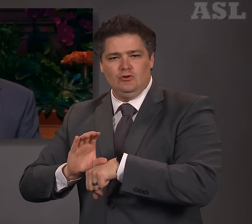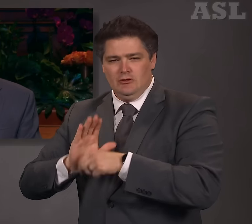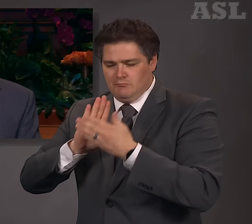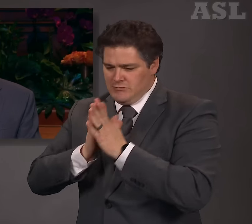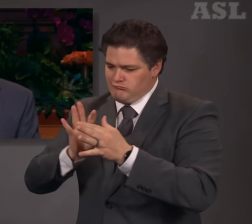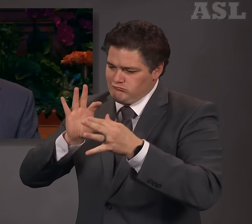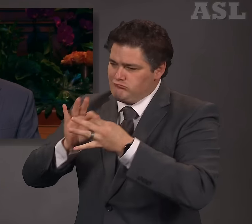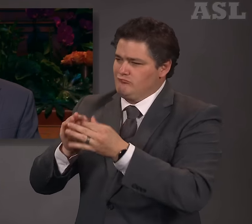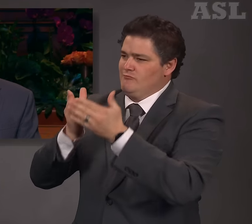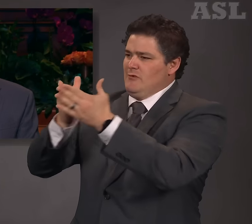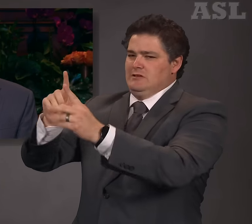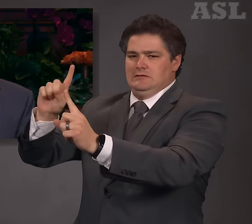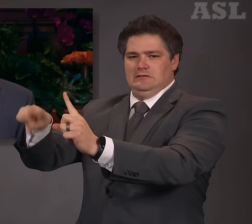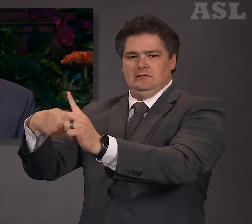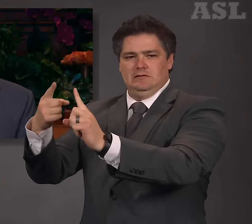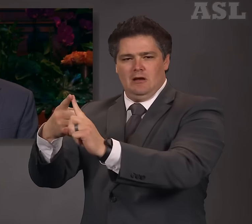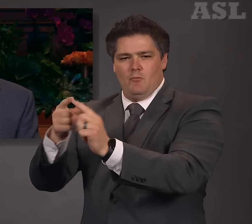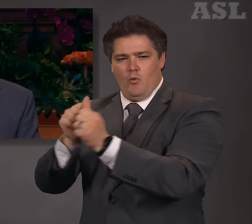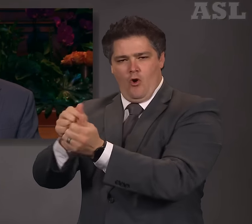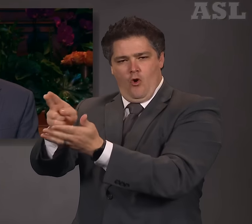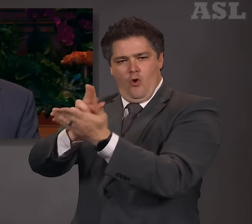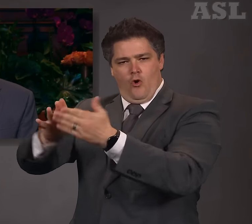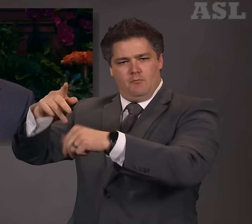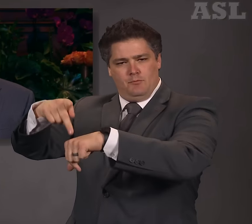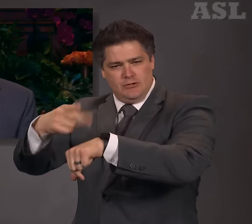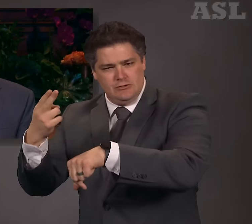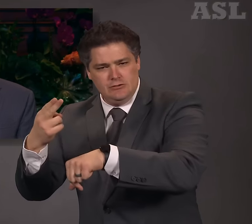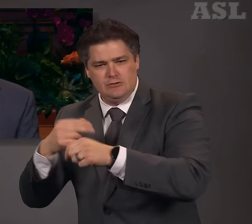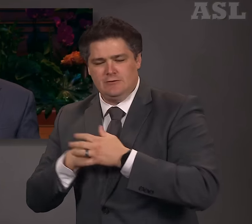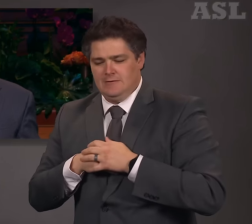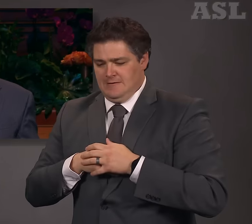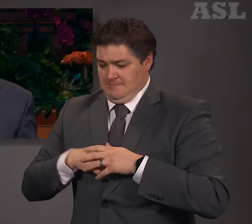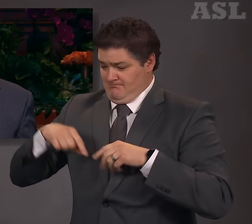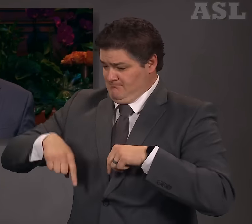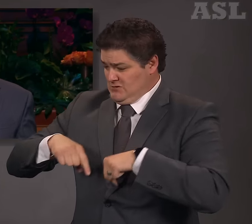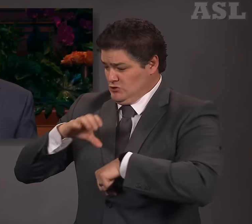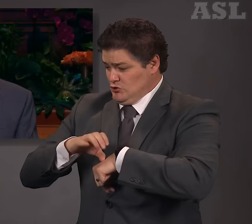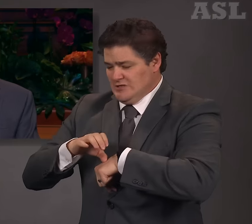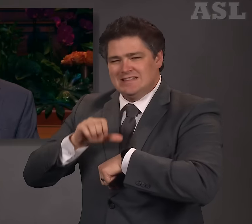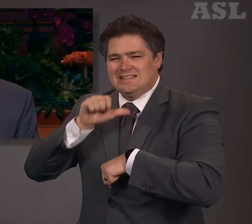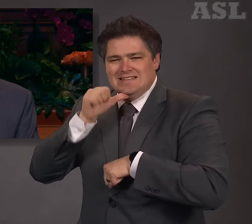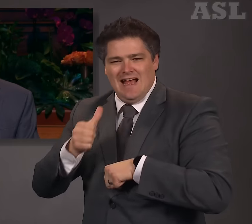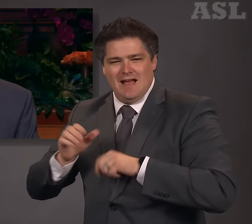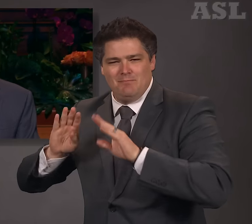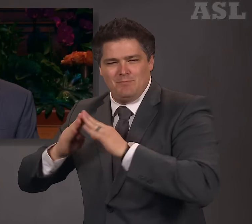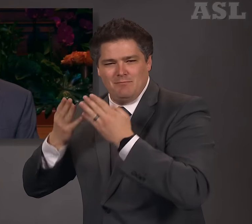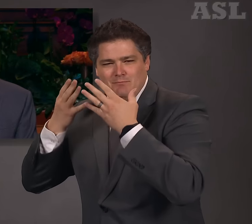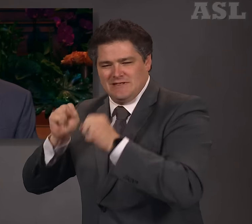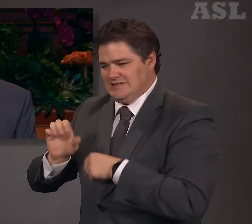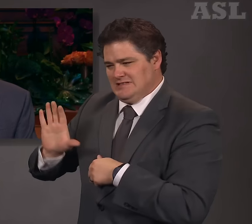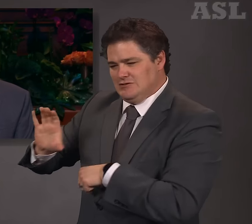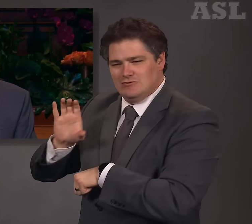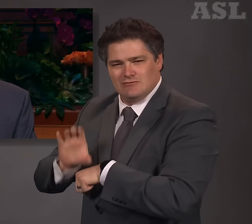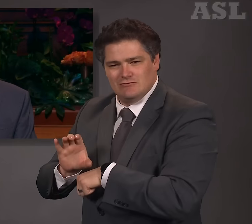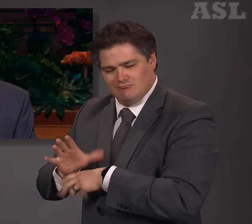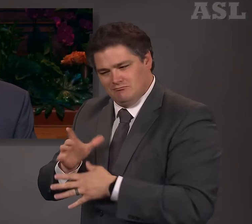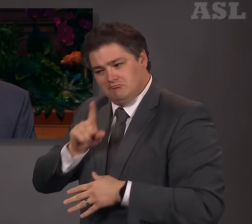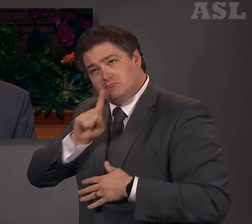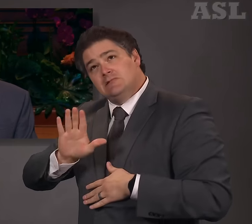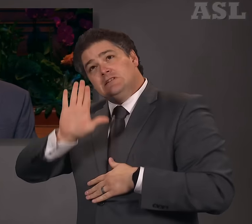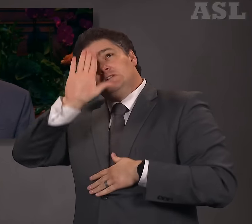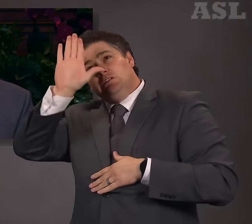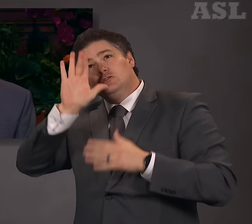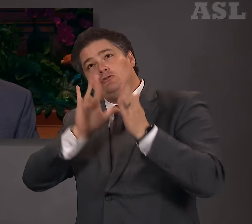be sealed by the holy priesthood in the temple. This is not the branch president's church, it's the Church of Jesus